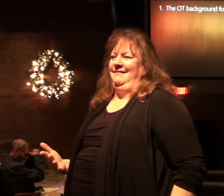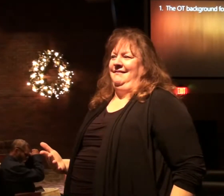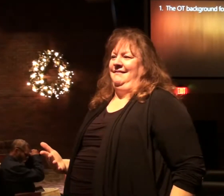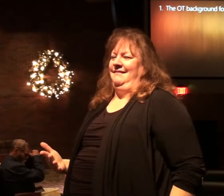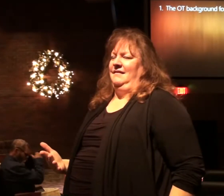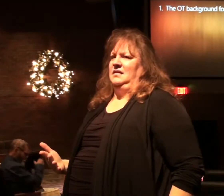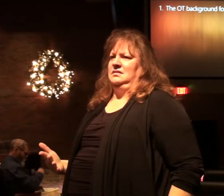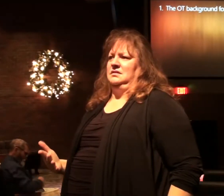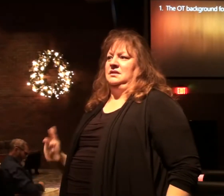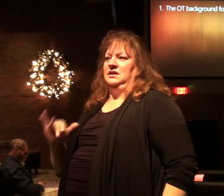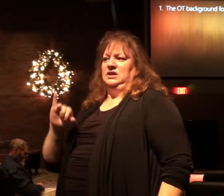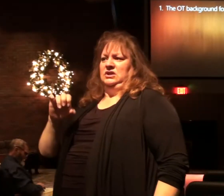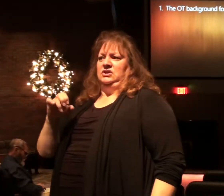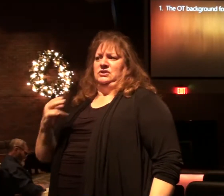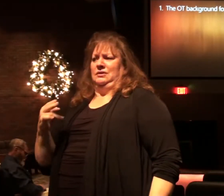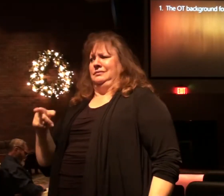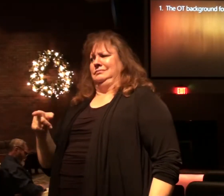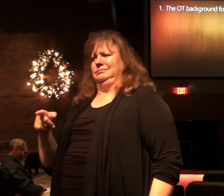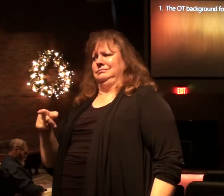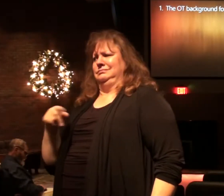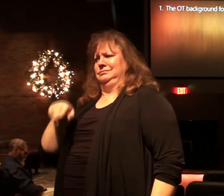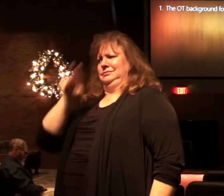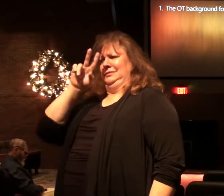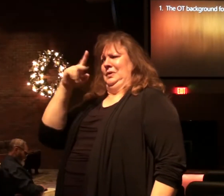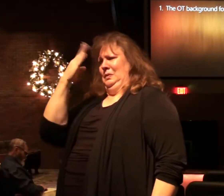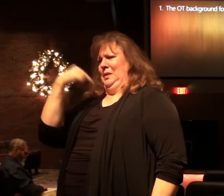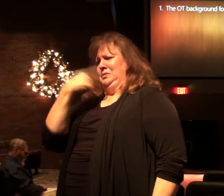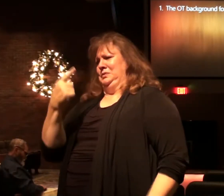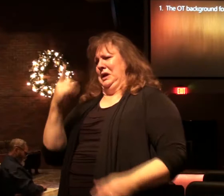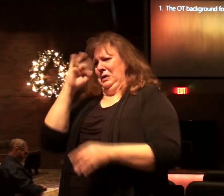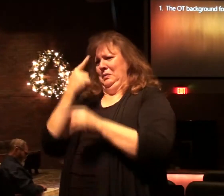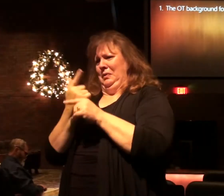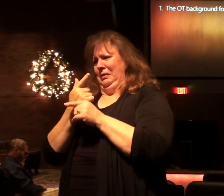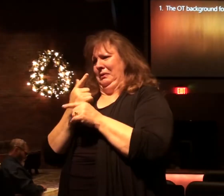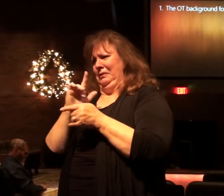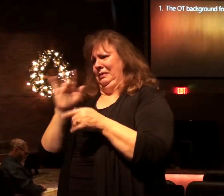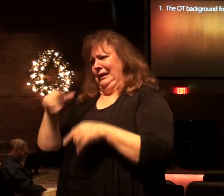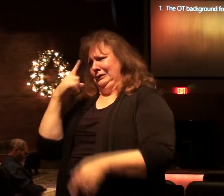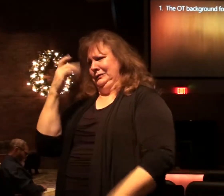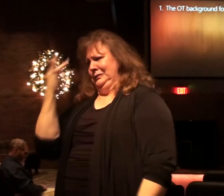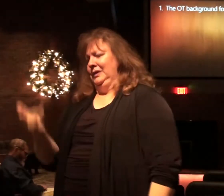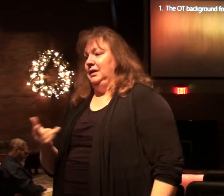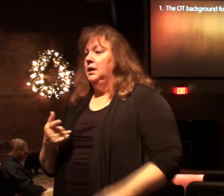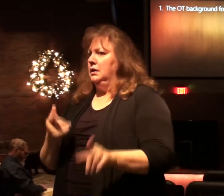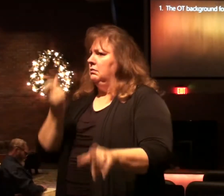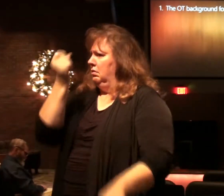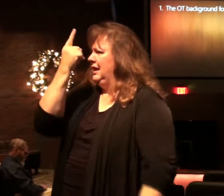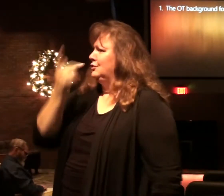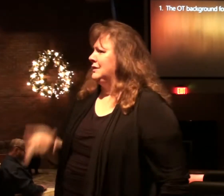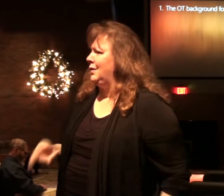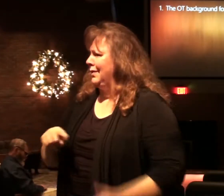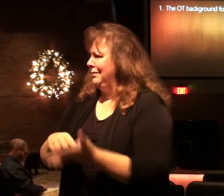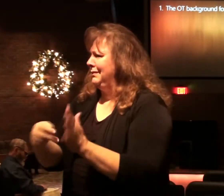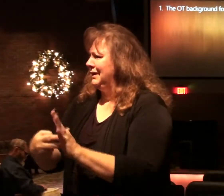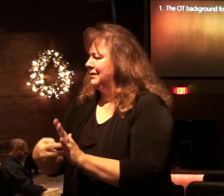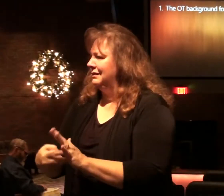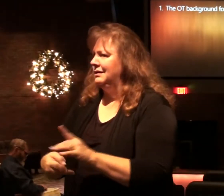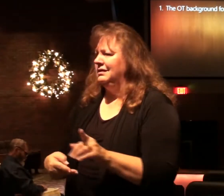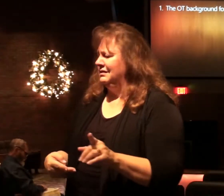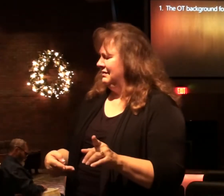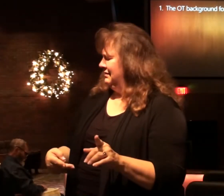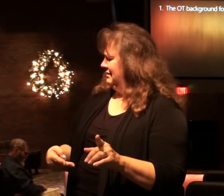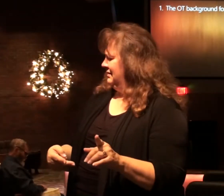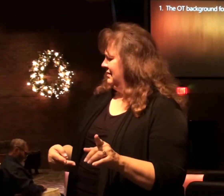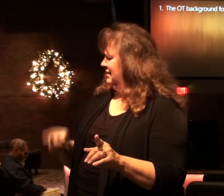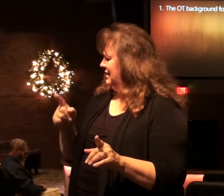Now you might think Joseph doesn't have good discernment. Why would you tell your brothers this dream? They understand. Then his brothers said